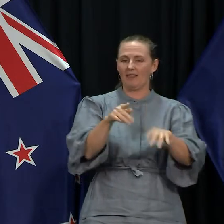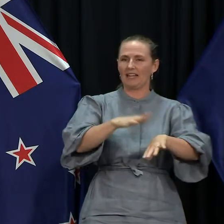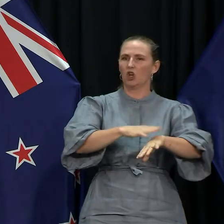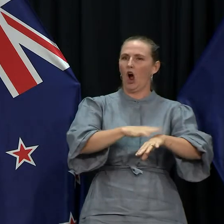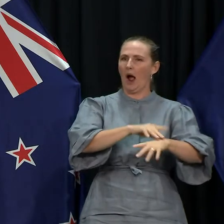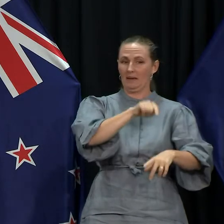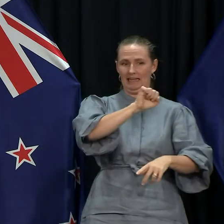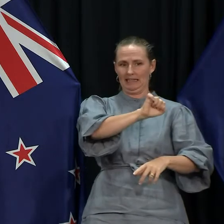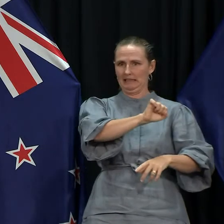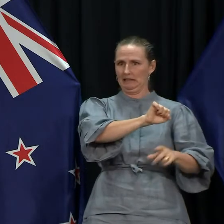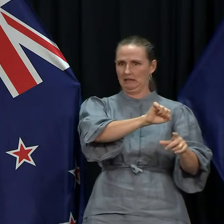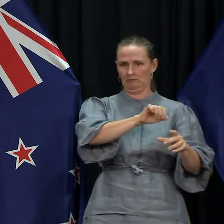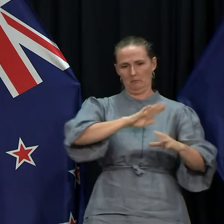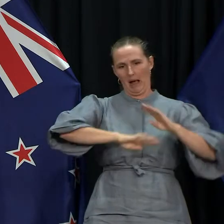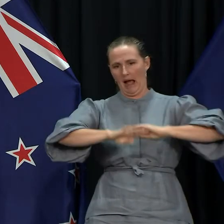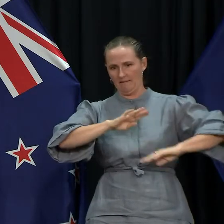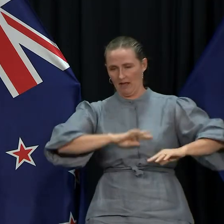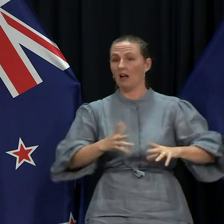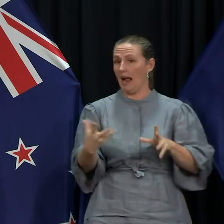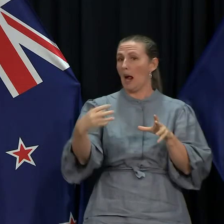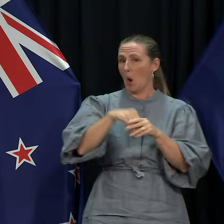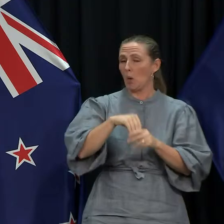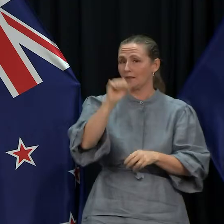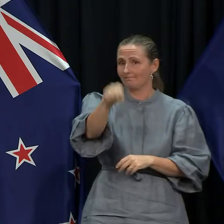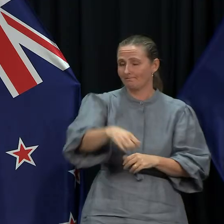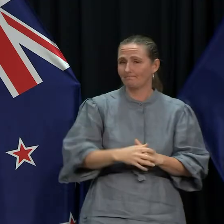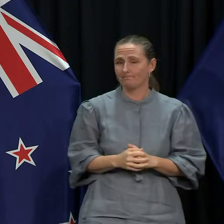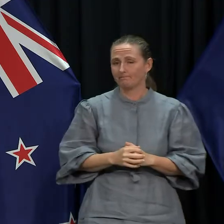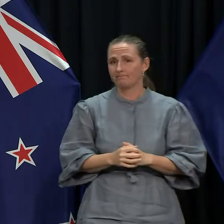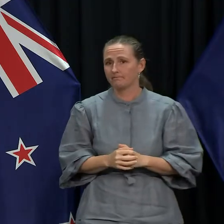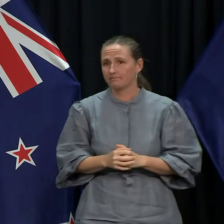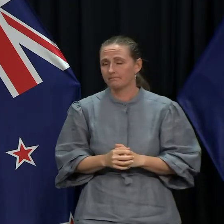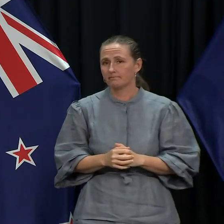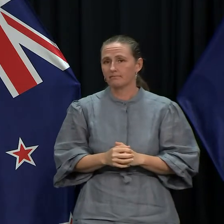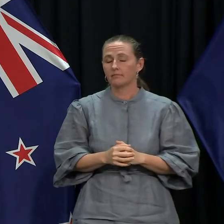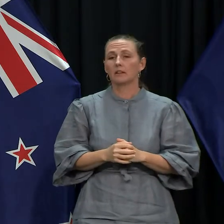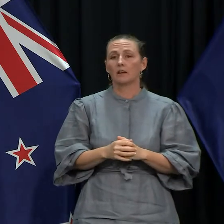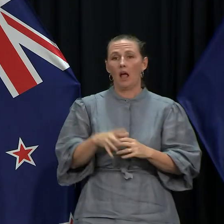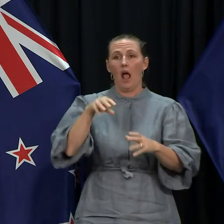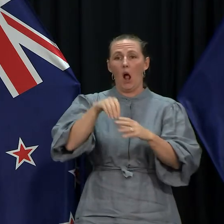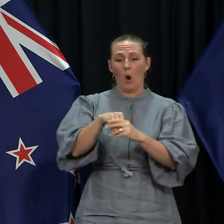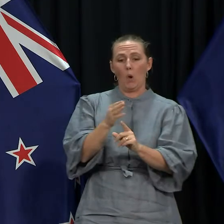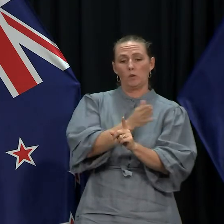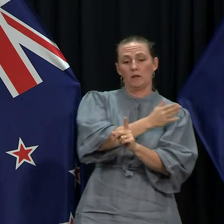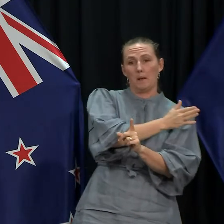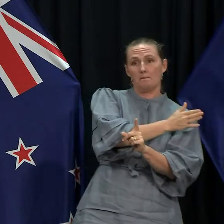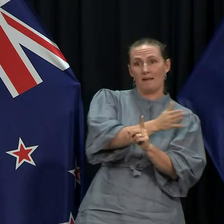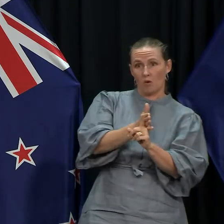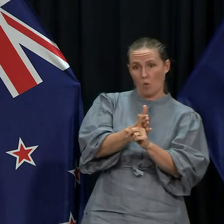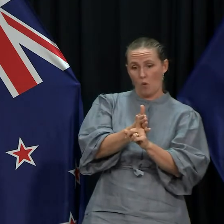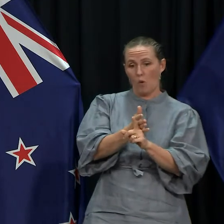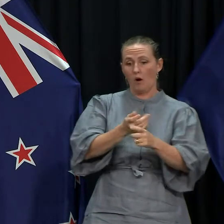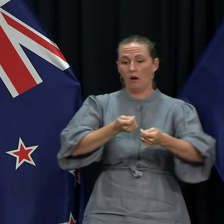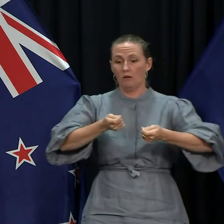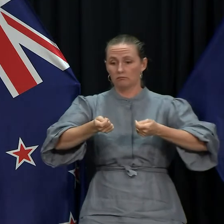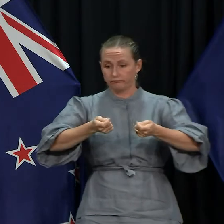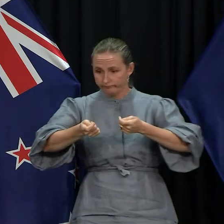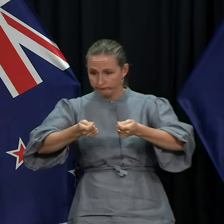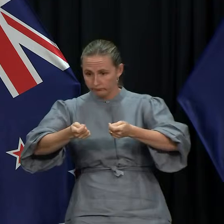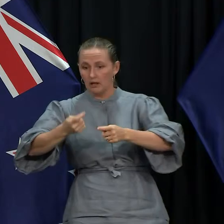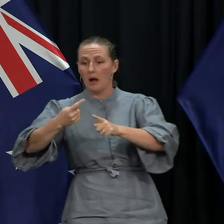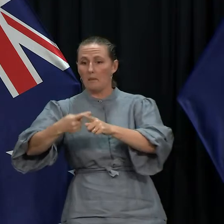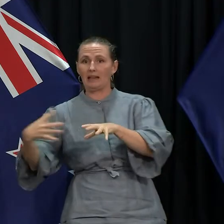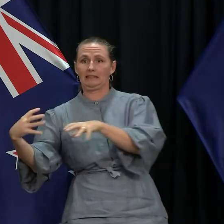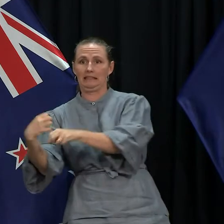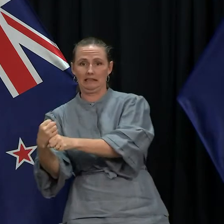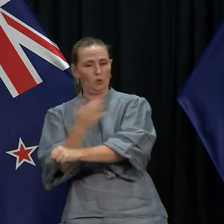again, it is quite comprehensive around all aspects of the lead up to, the management of, and the conclusion of the protest.